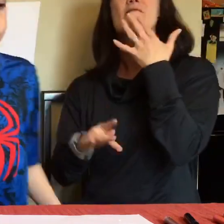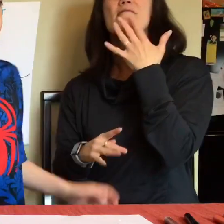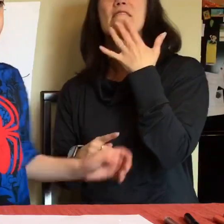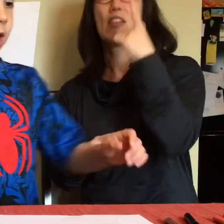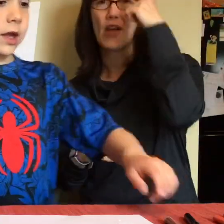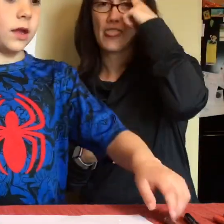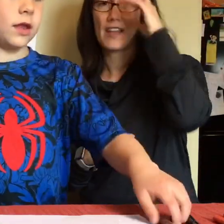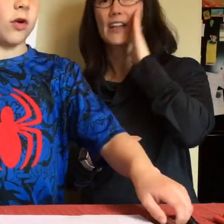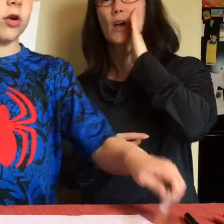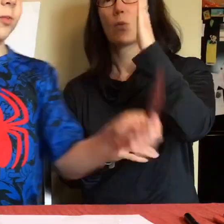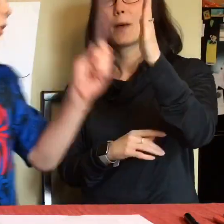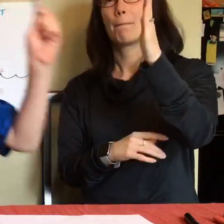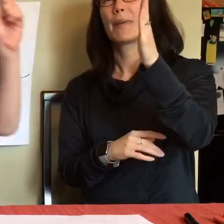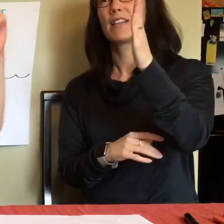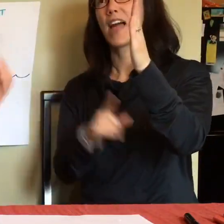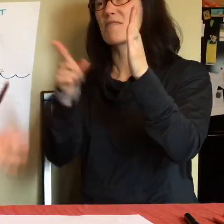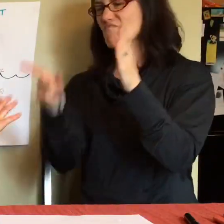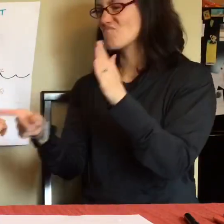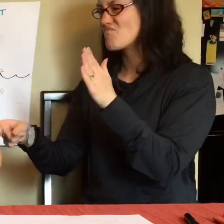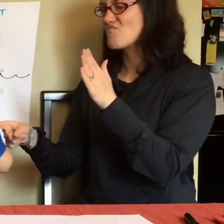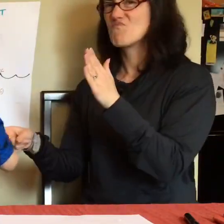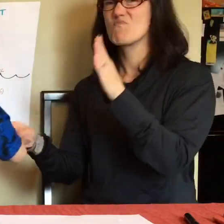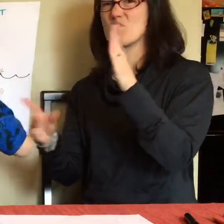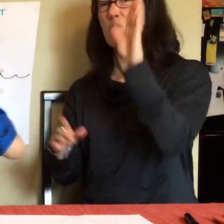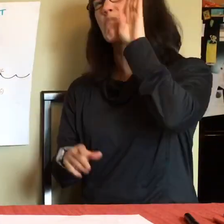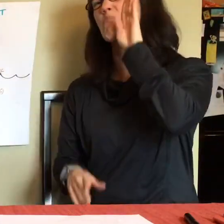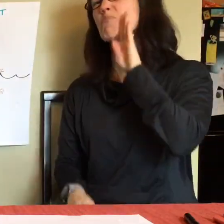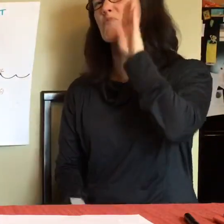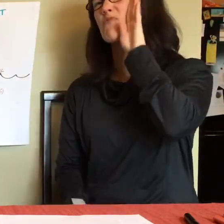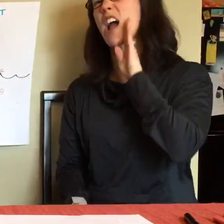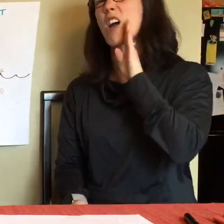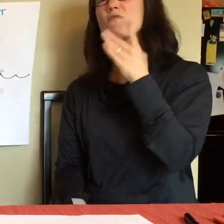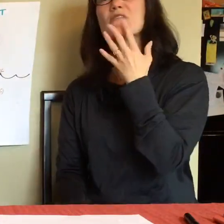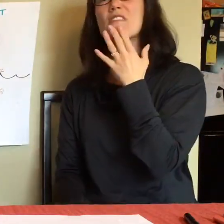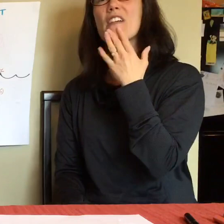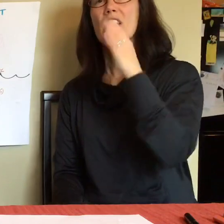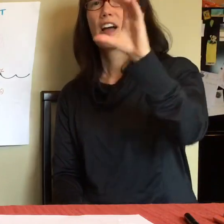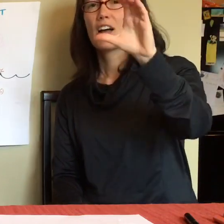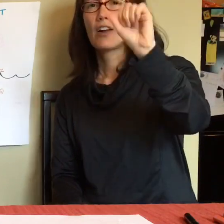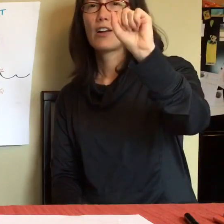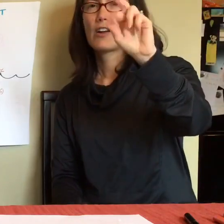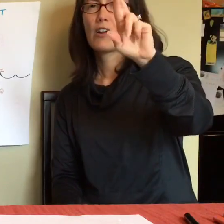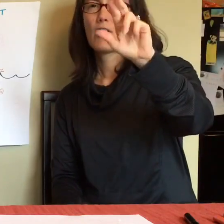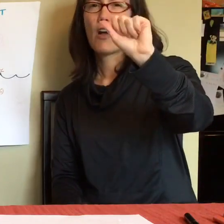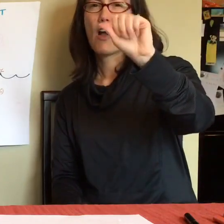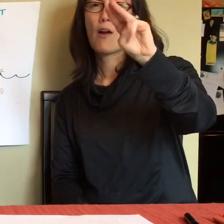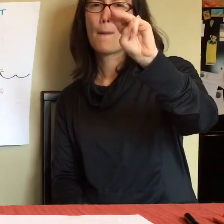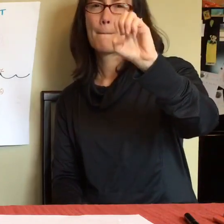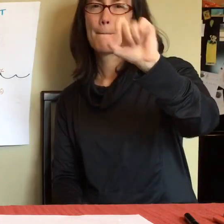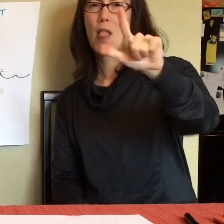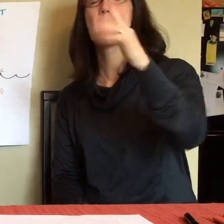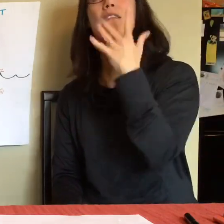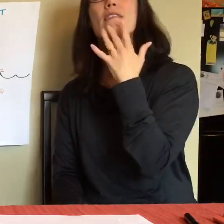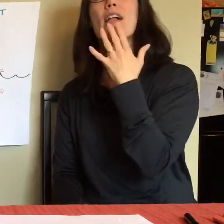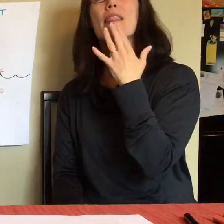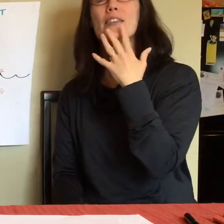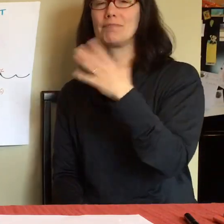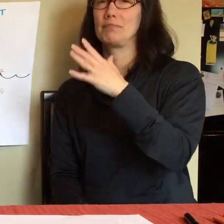be like the caramel color. The cardboard color? Caramel. I love caramel.